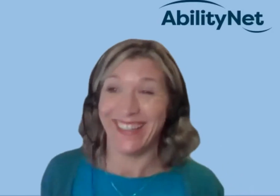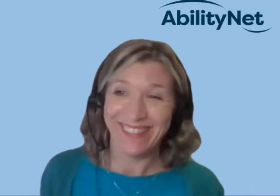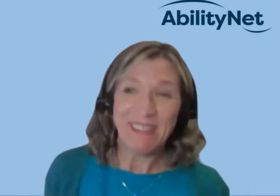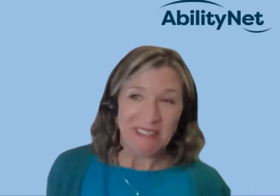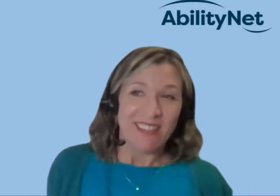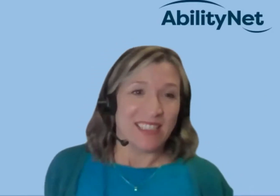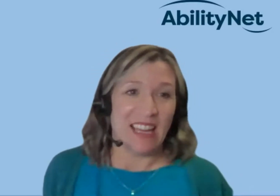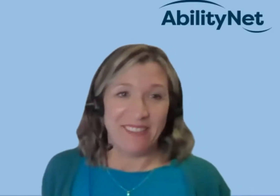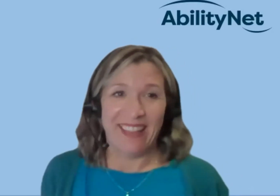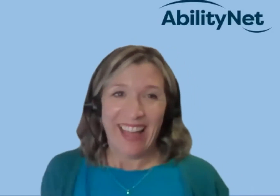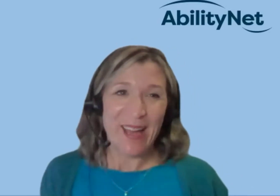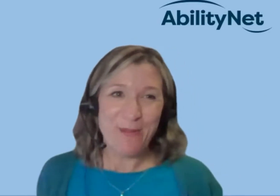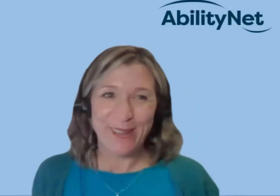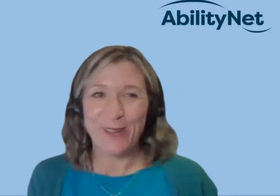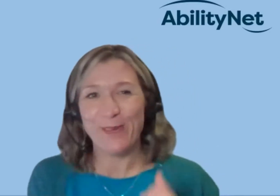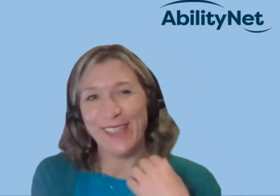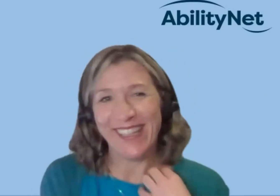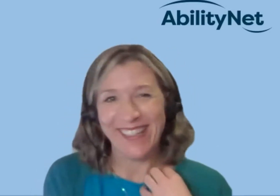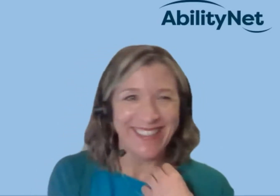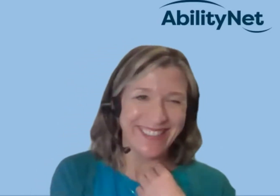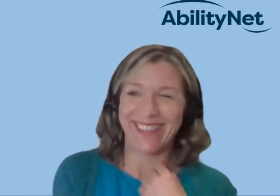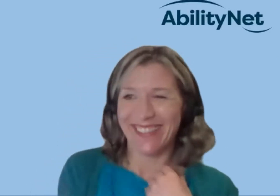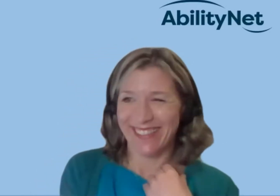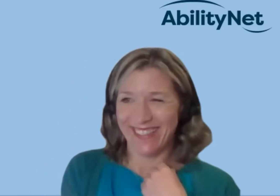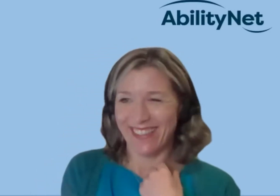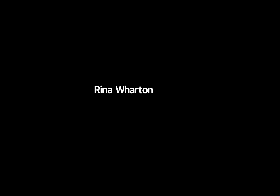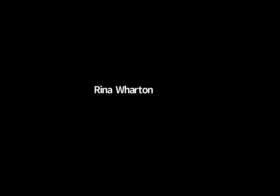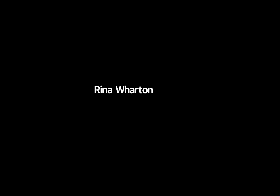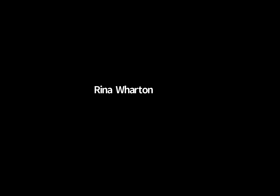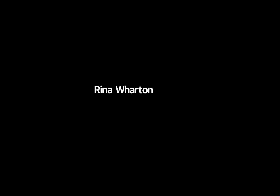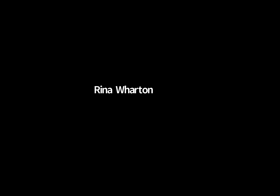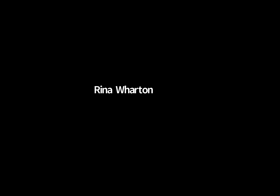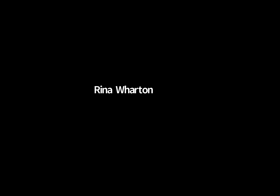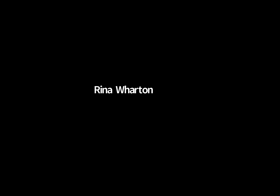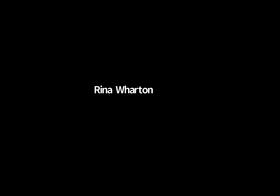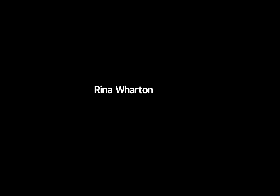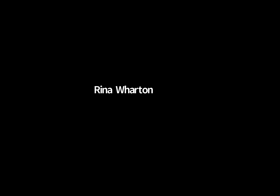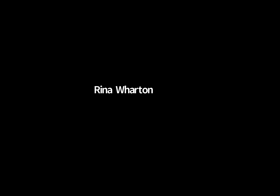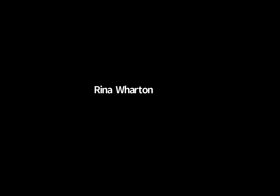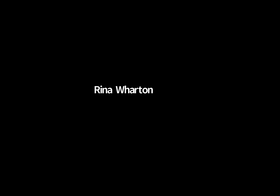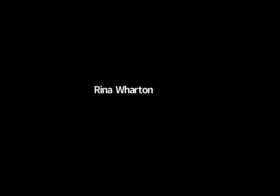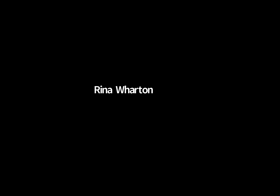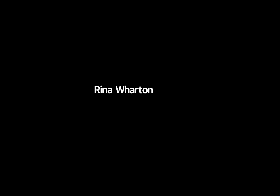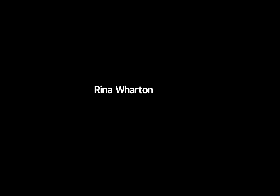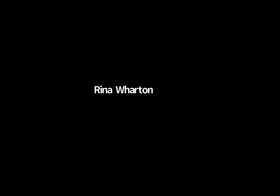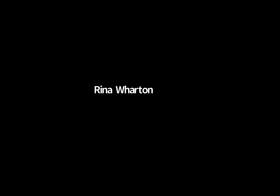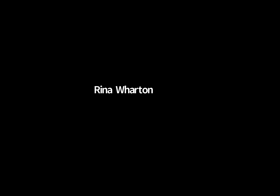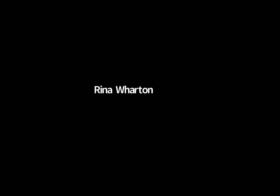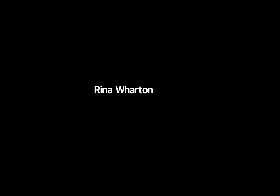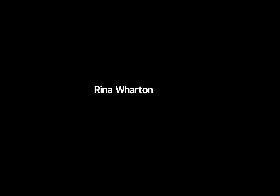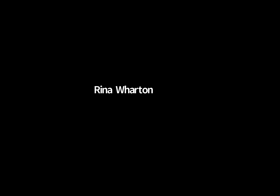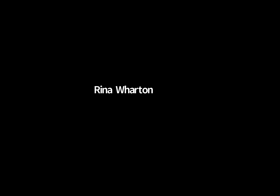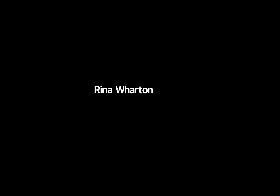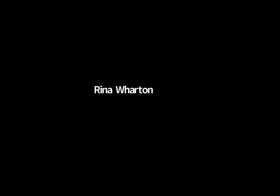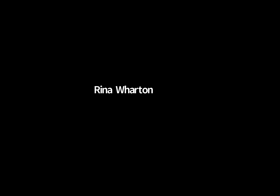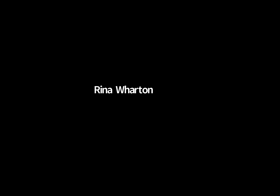gear. Yeah. Yeah. How about you, Rena? I think my biggest piece of